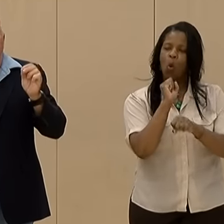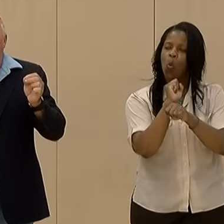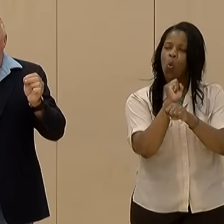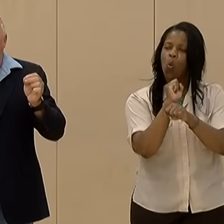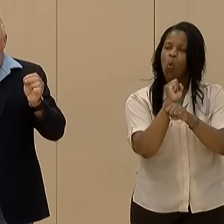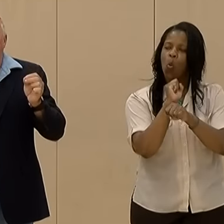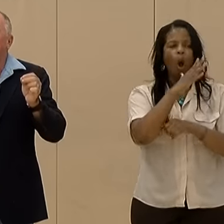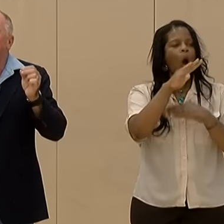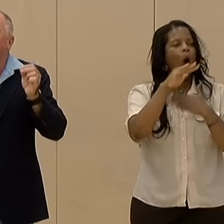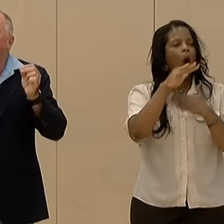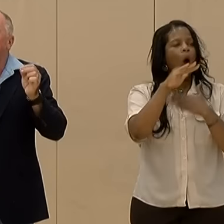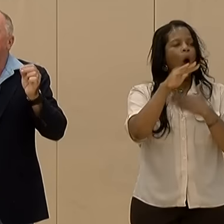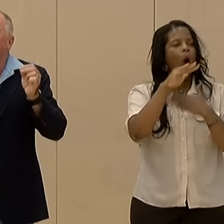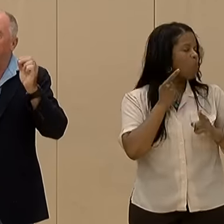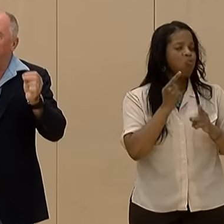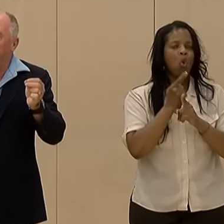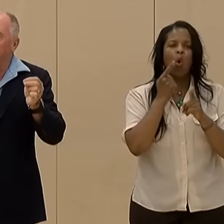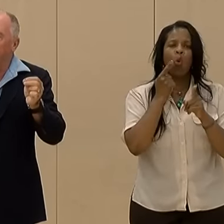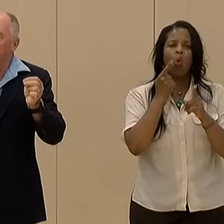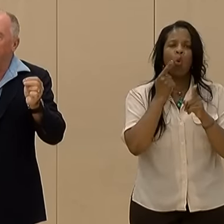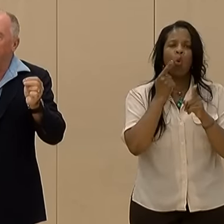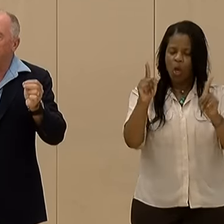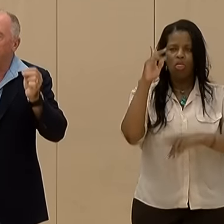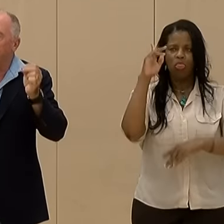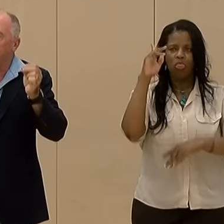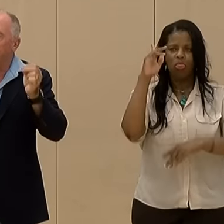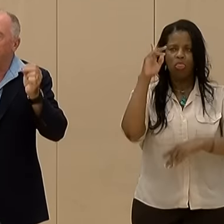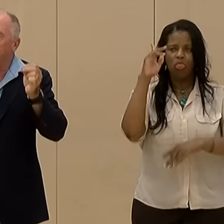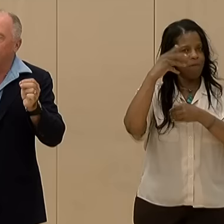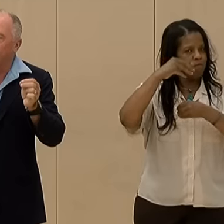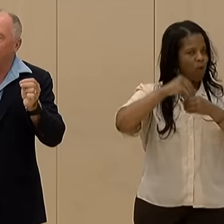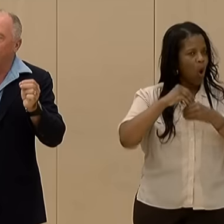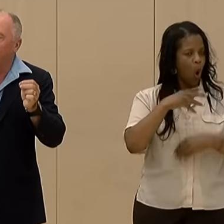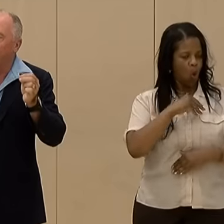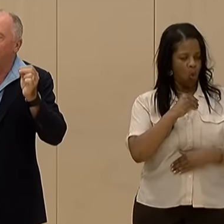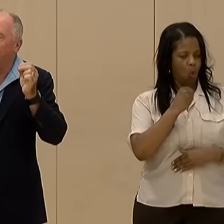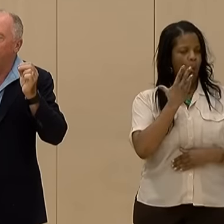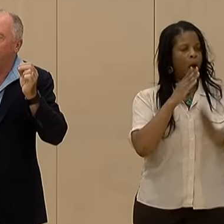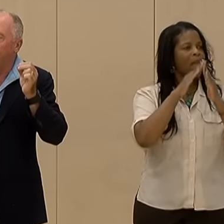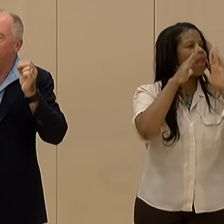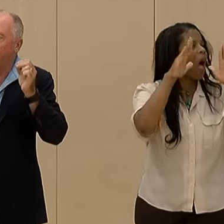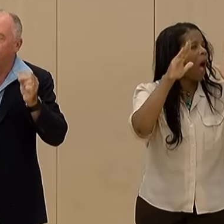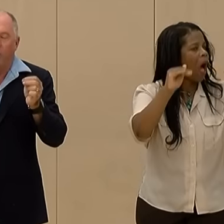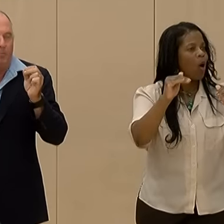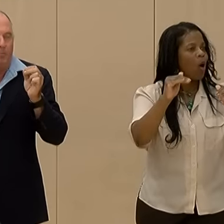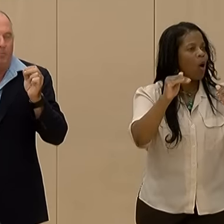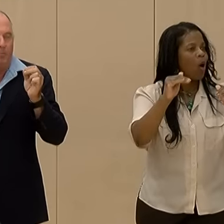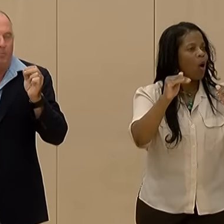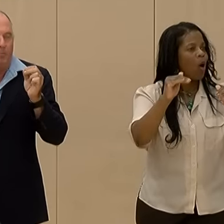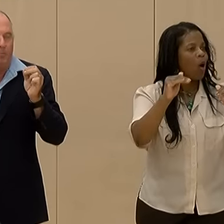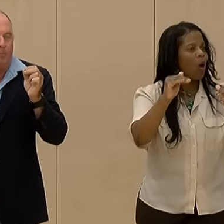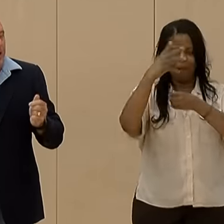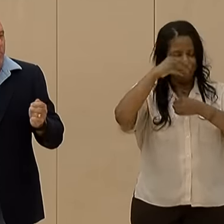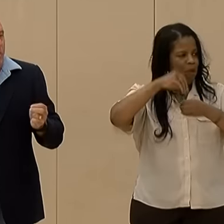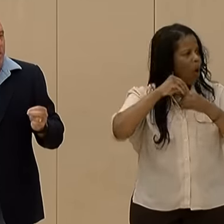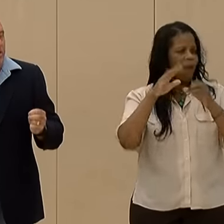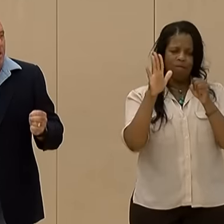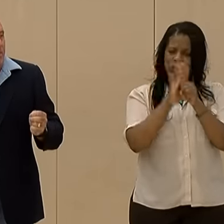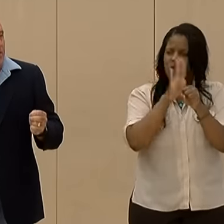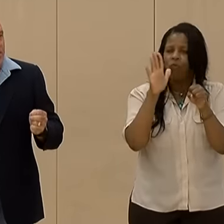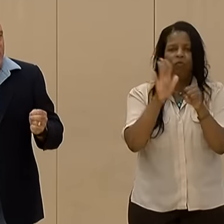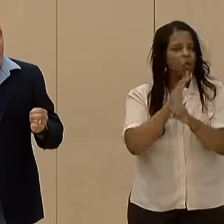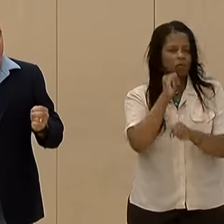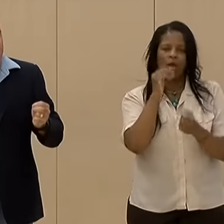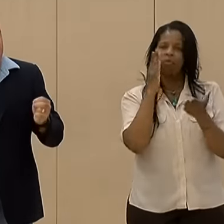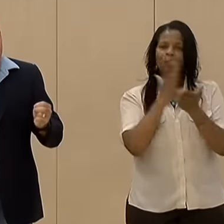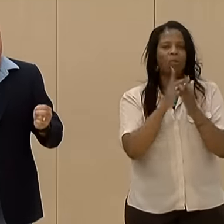appropriate proclamations. We've got the governor engaged. We've got the White House going. We are full bore on this thing, and we're not going to stop